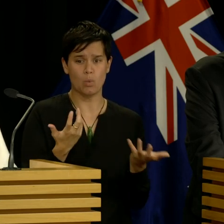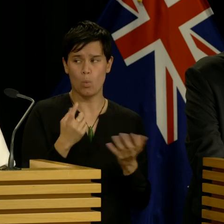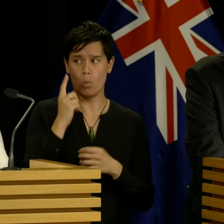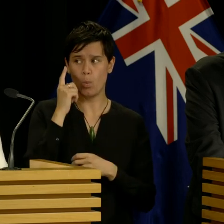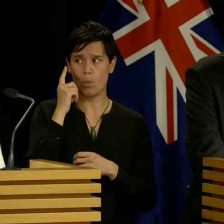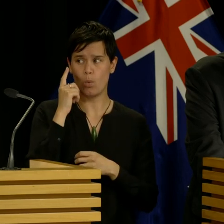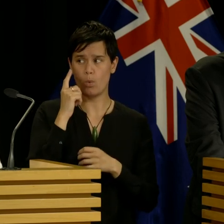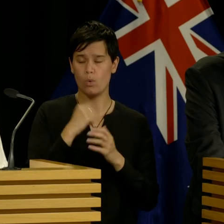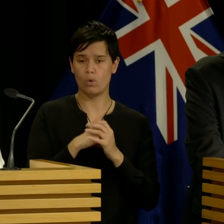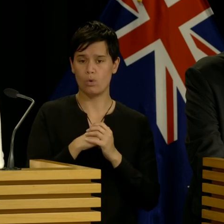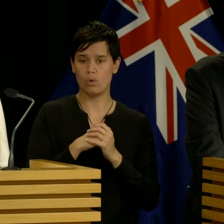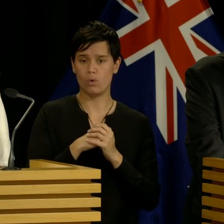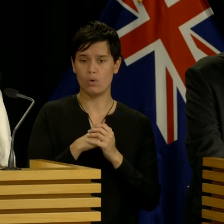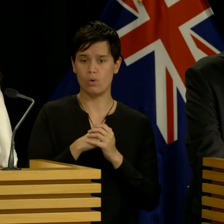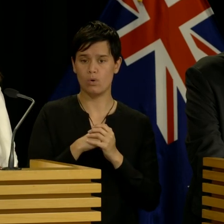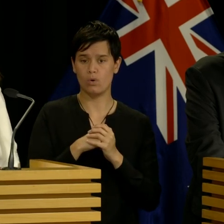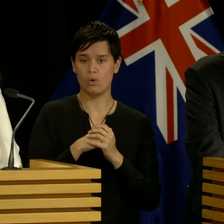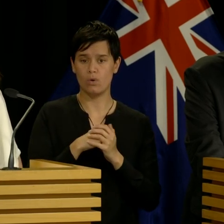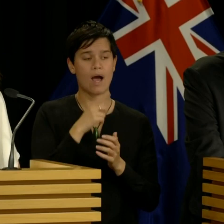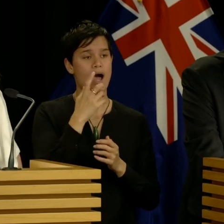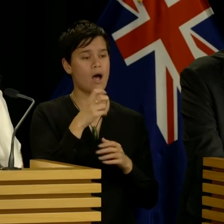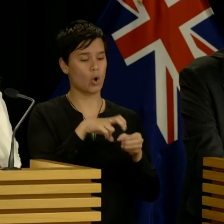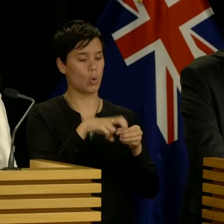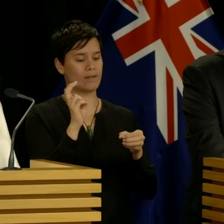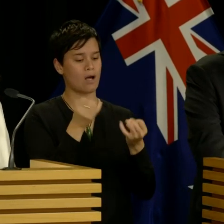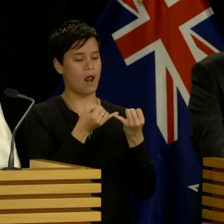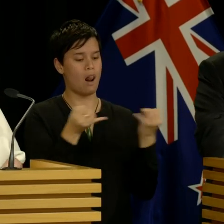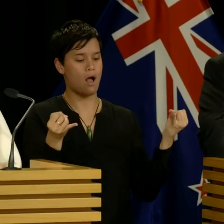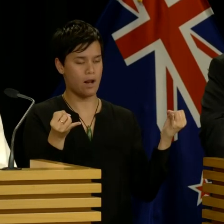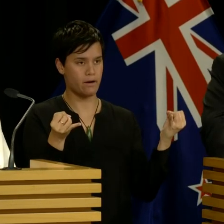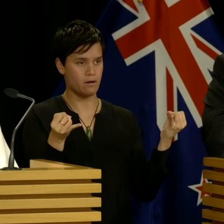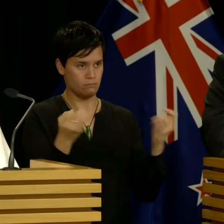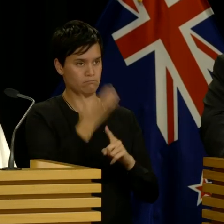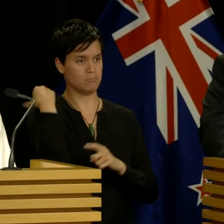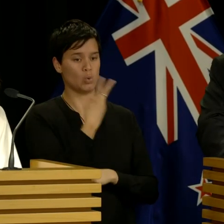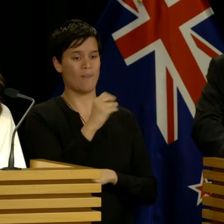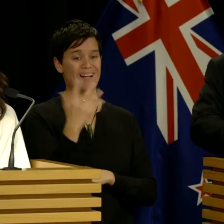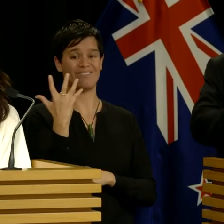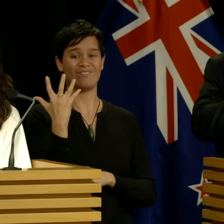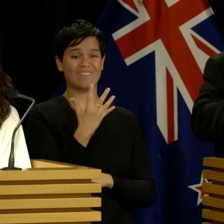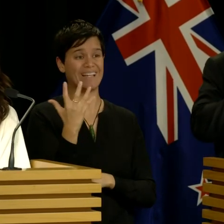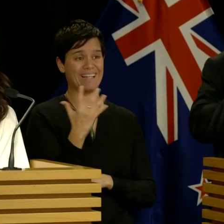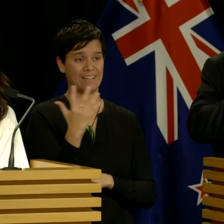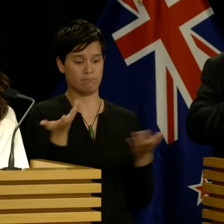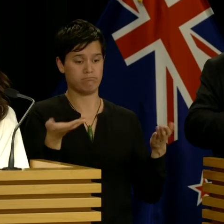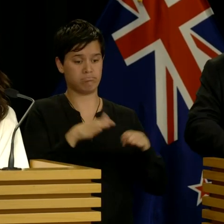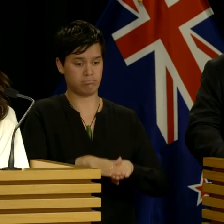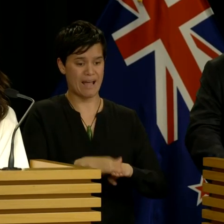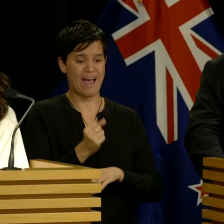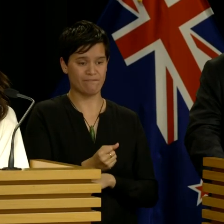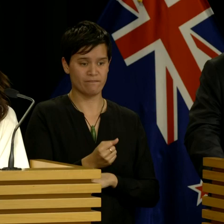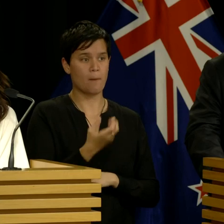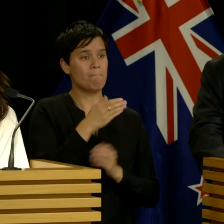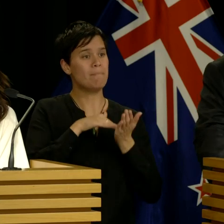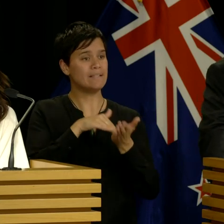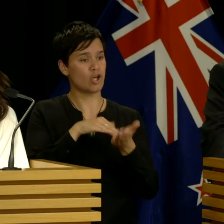now. What's the Quit Group that was commissioned to run Quitline? It stopped operating in 2015. Still has $3 million in reserves and has